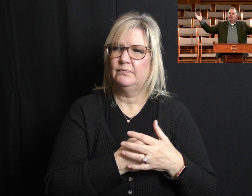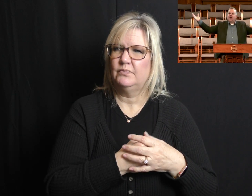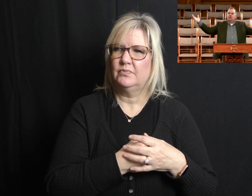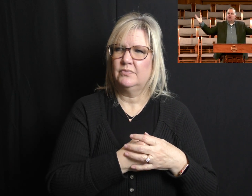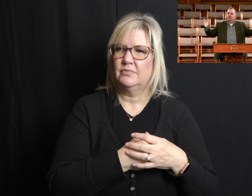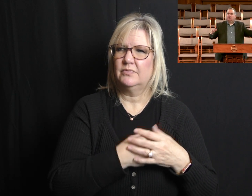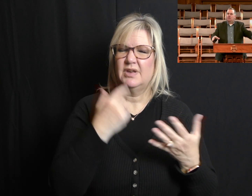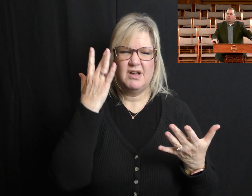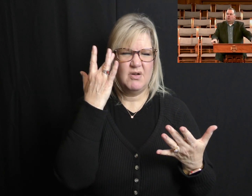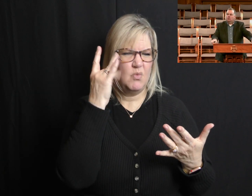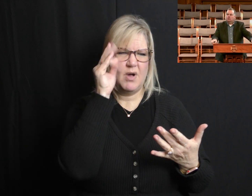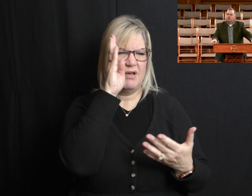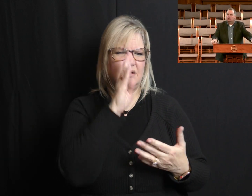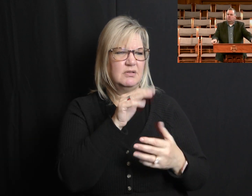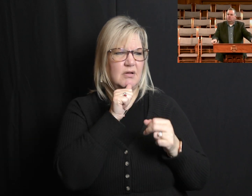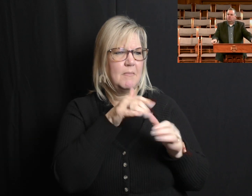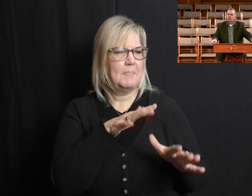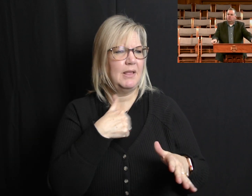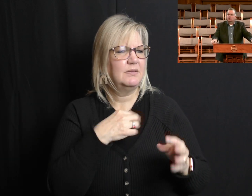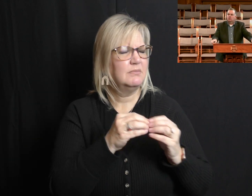why doesn't God bless me more?